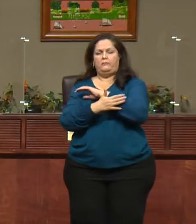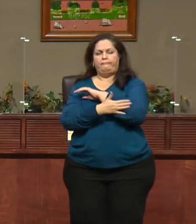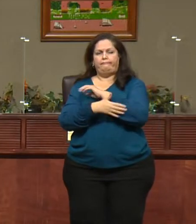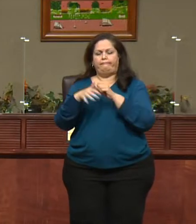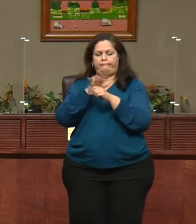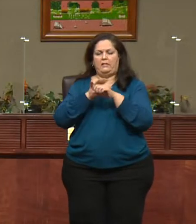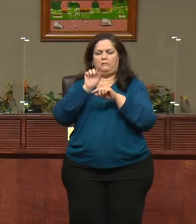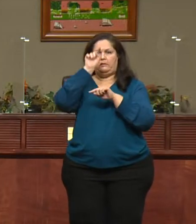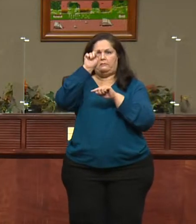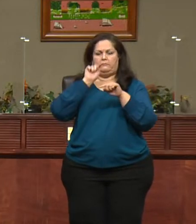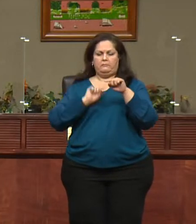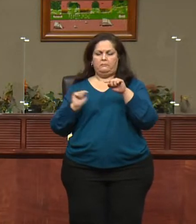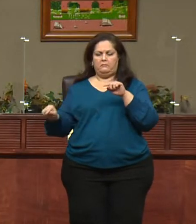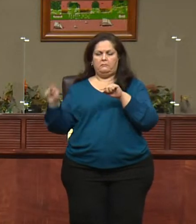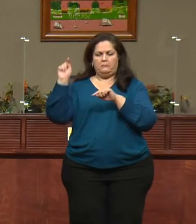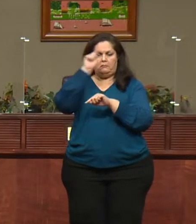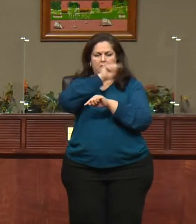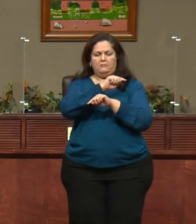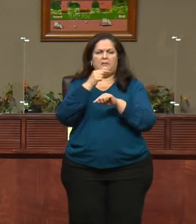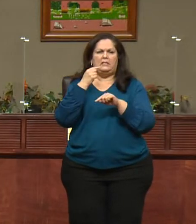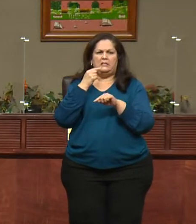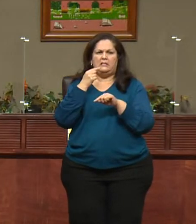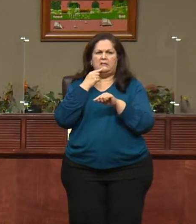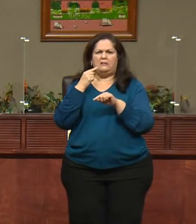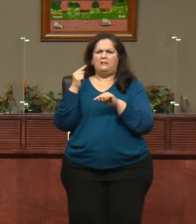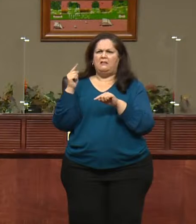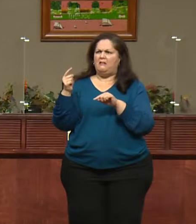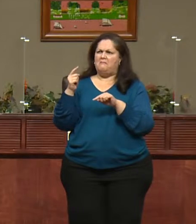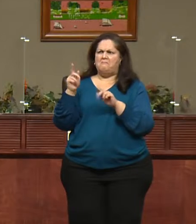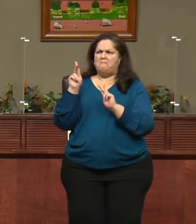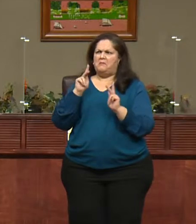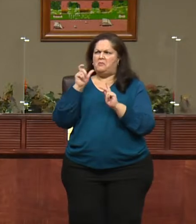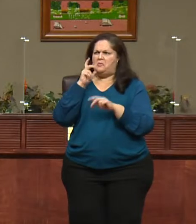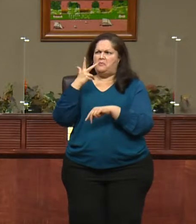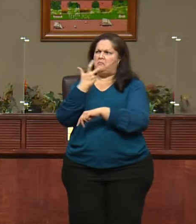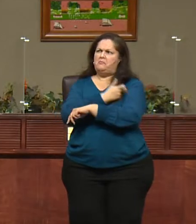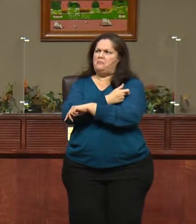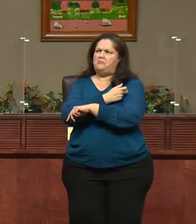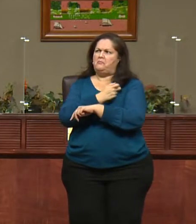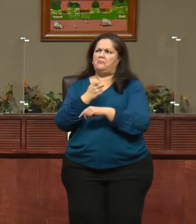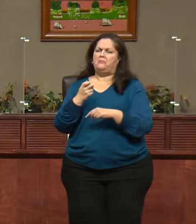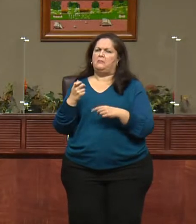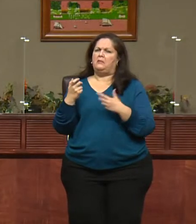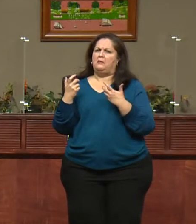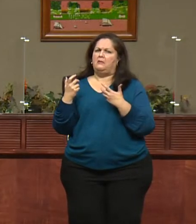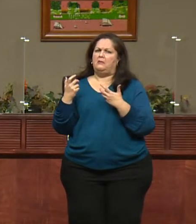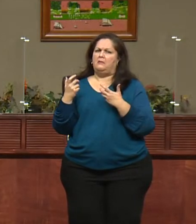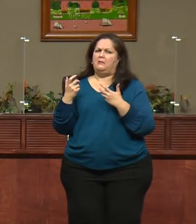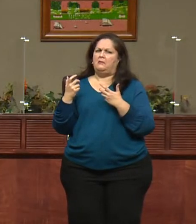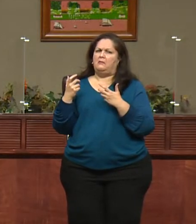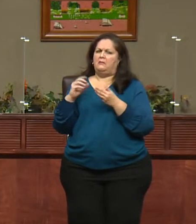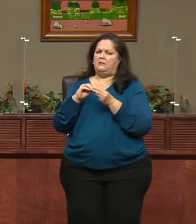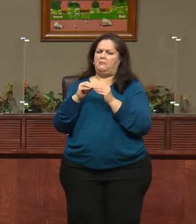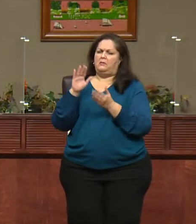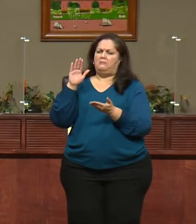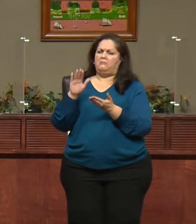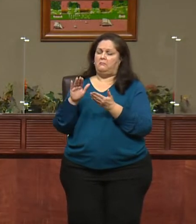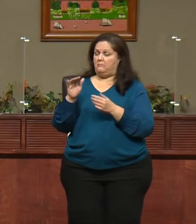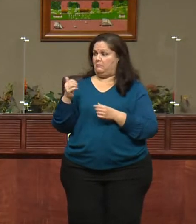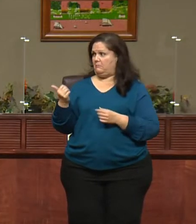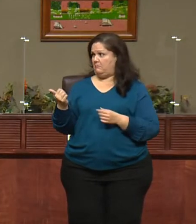that their vaccine demand has been declining. Here in Orange County, just from kind of what you've said, you guys are